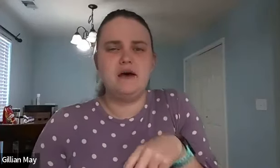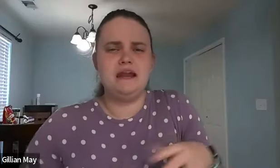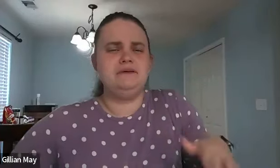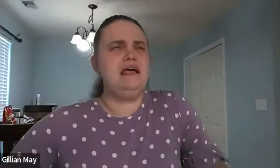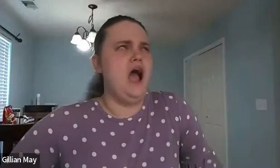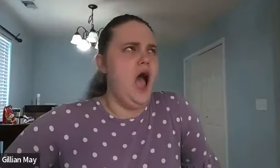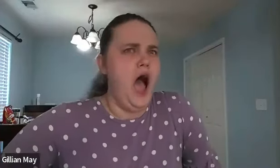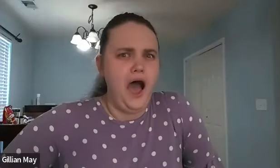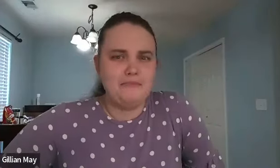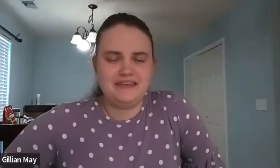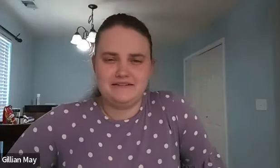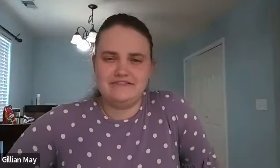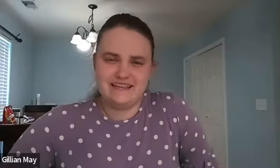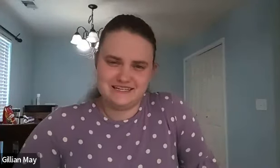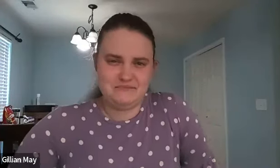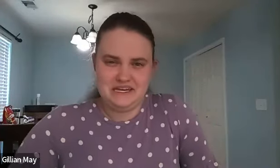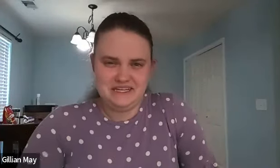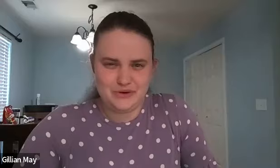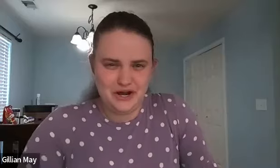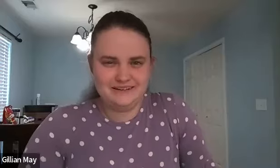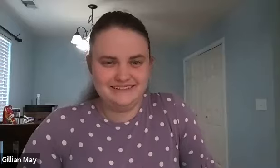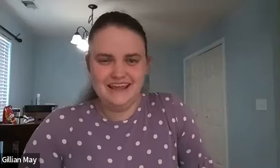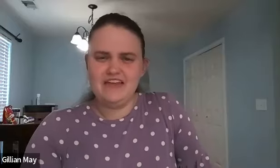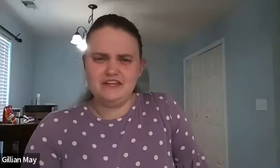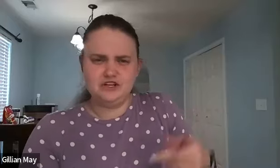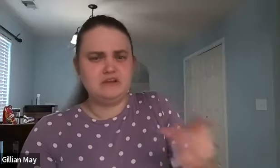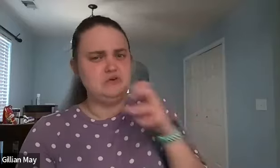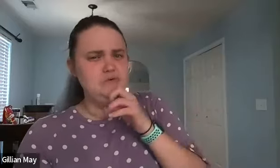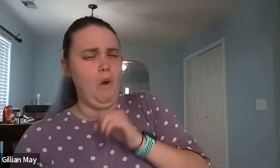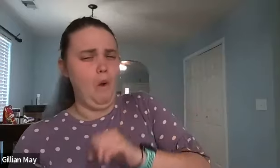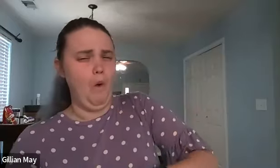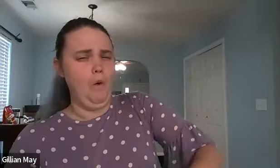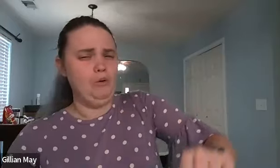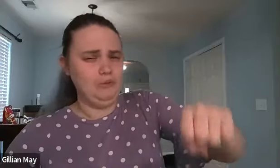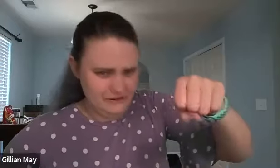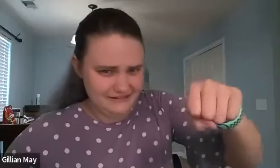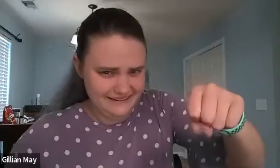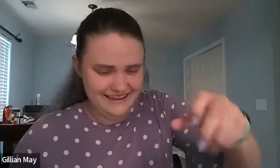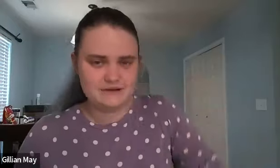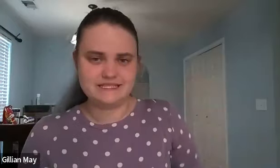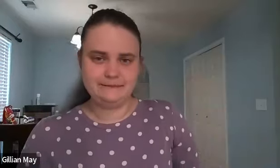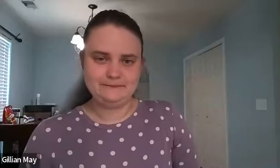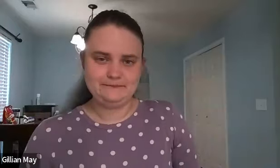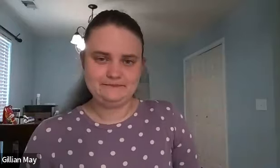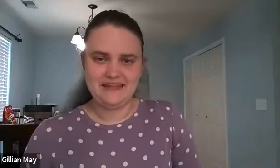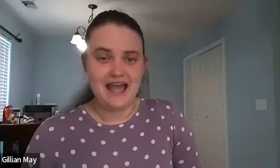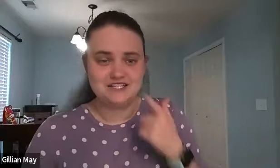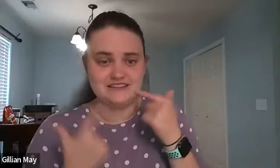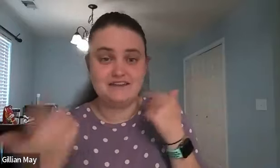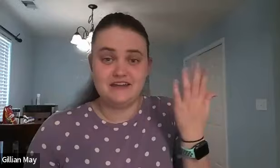and I'd be like making a face because like my knees were hurting, and they'd look at me and go, you old. And I was like, I just laughed. I thought it